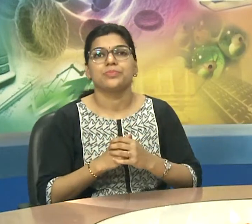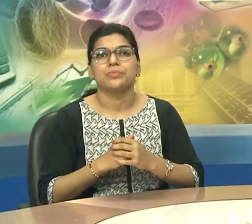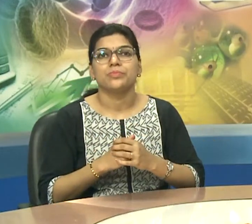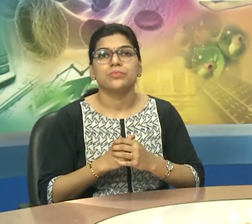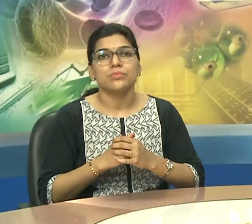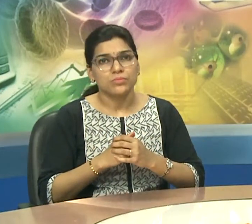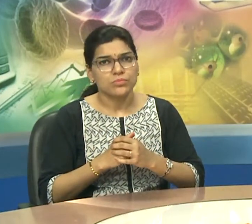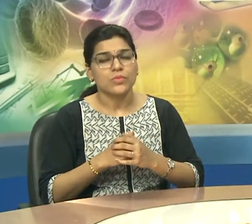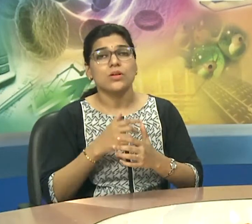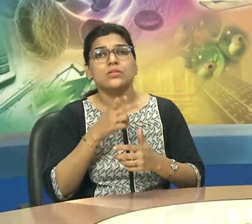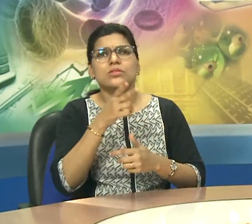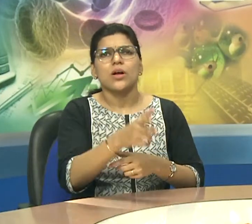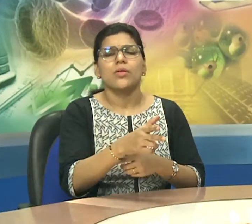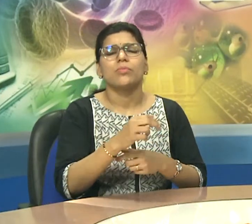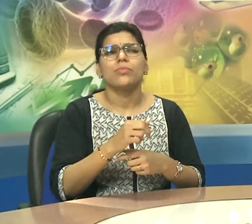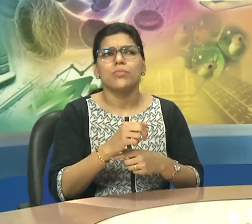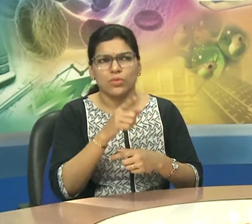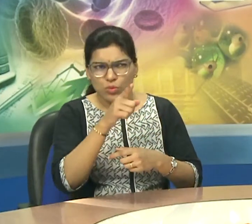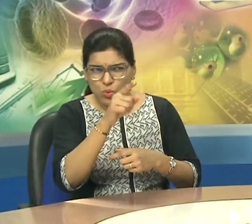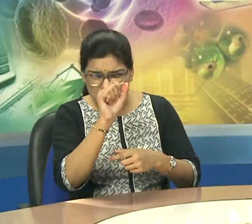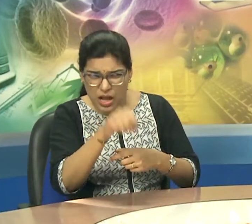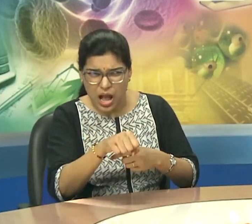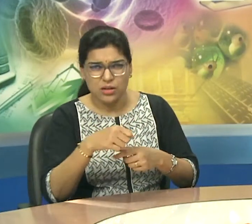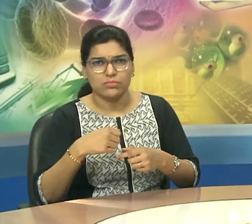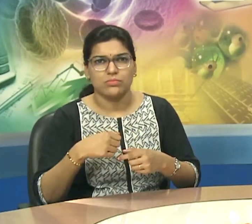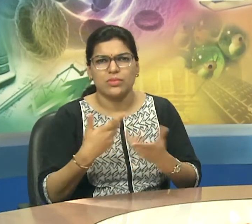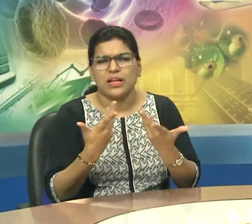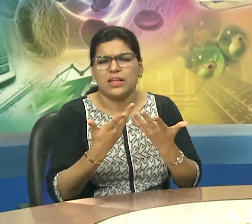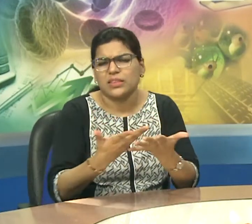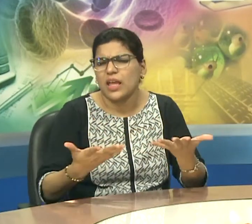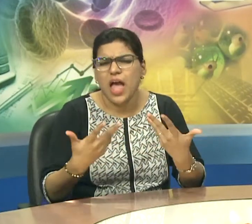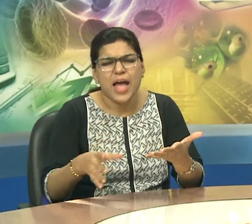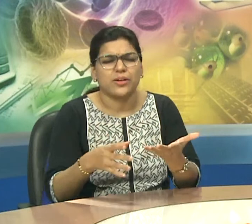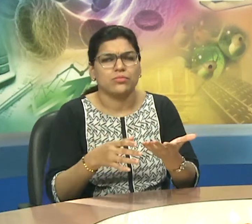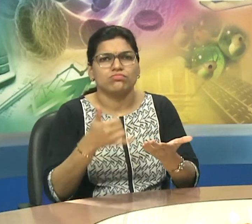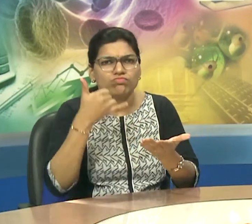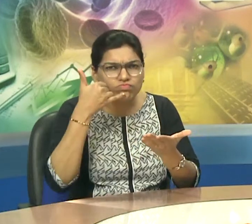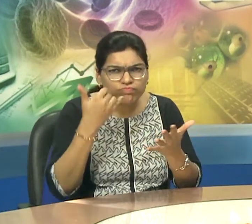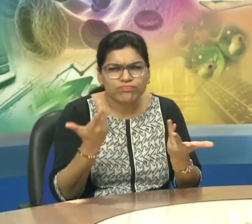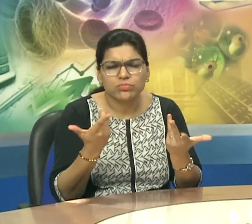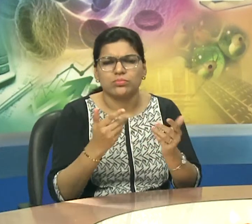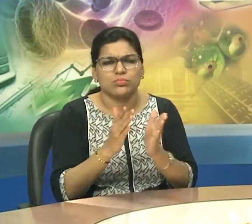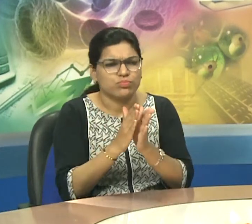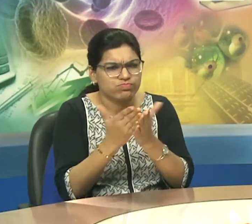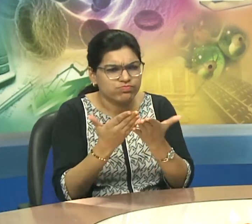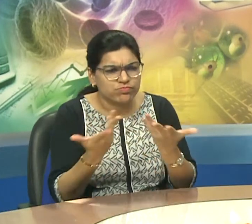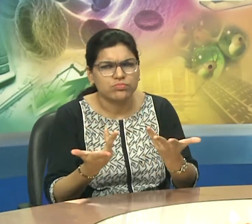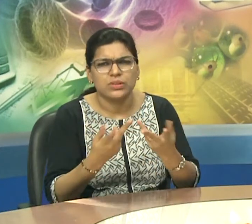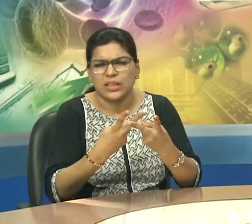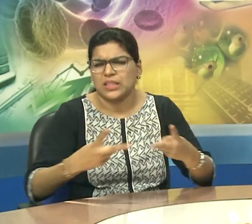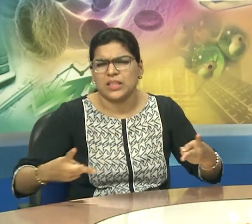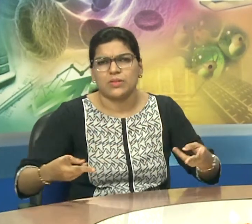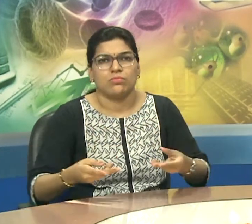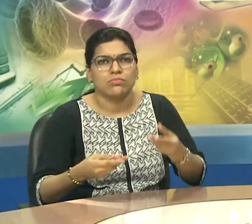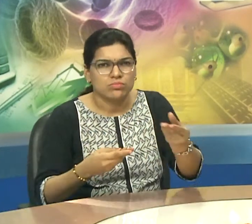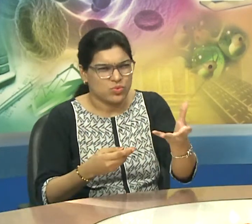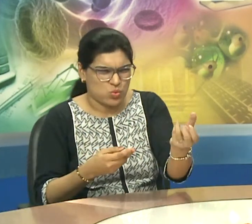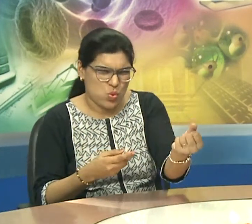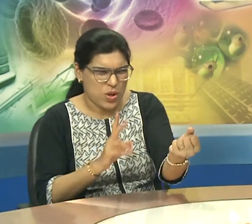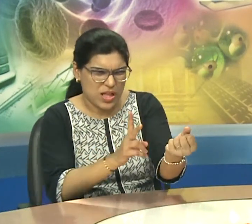There are few examples on the screen. The first one is, could you hold this for a while? You can ask for anything,